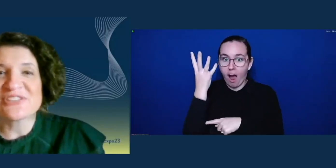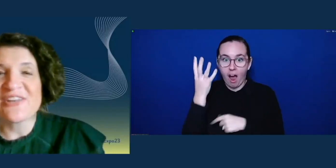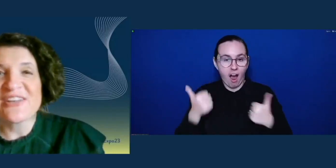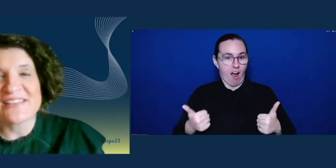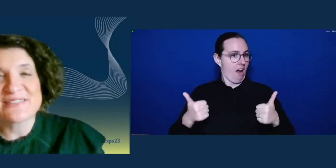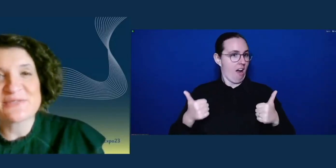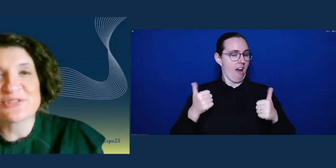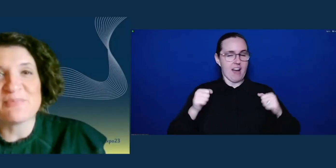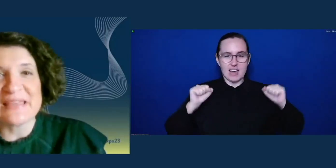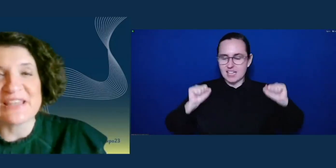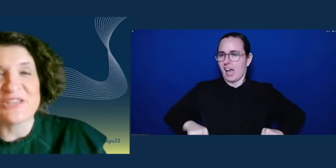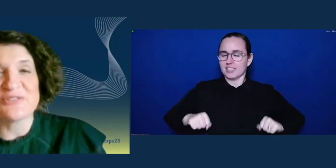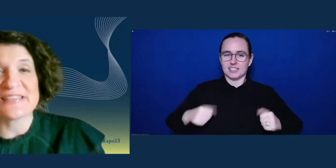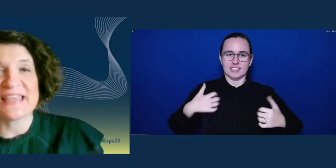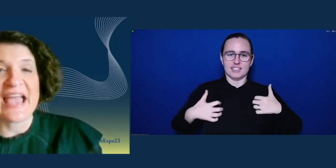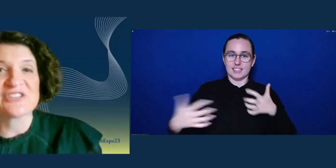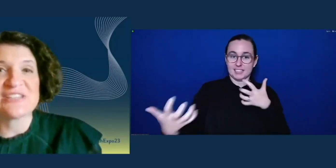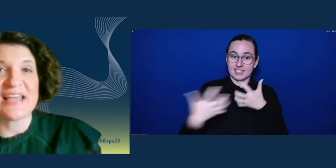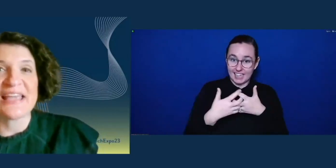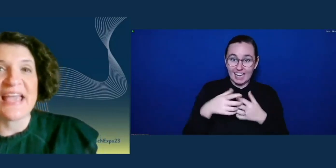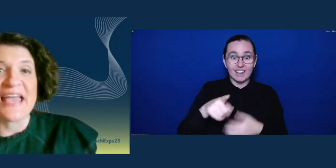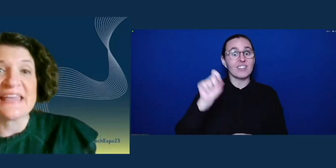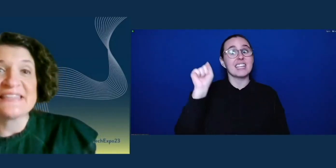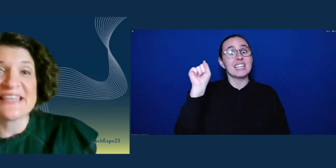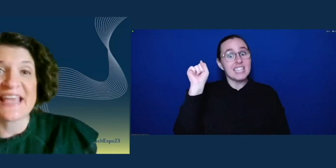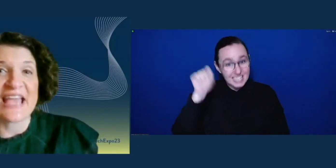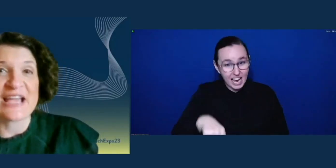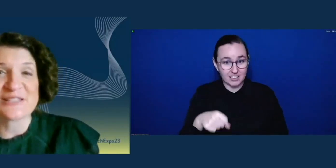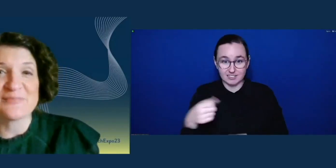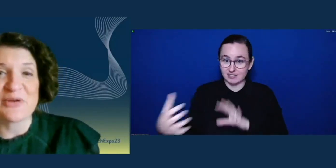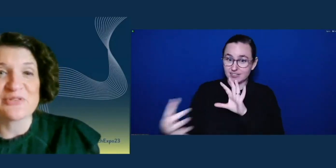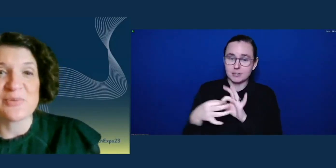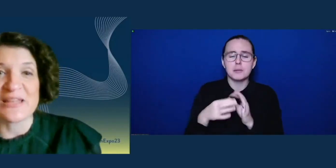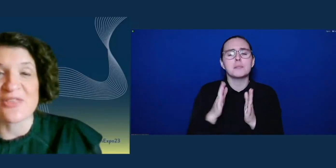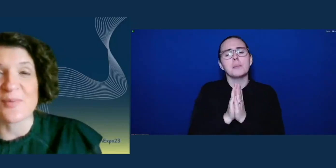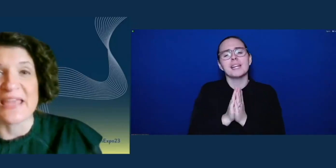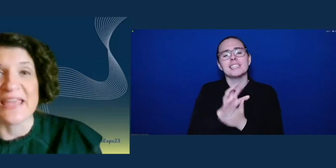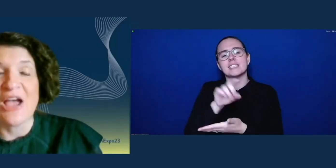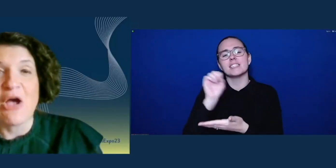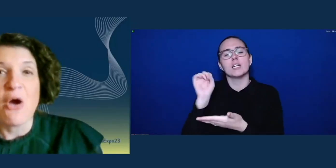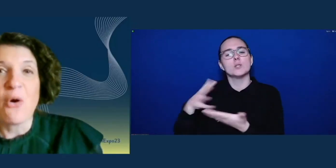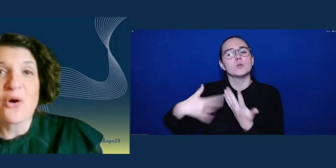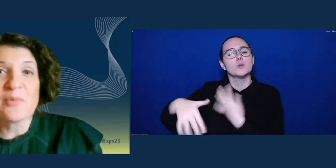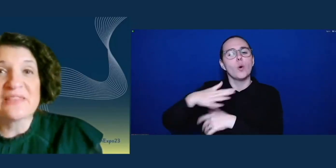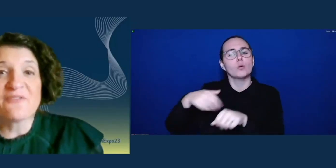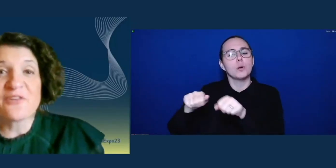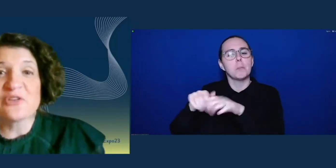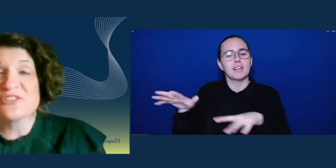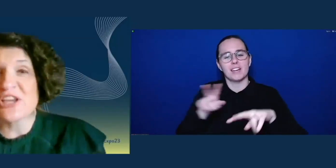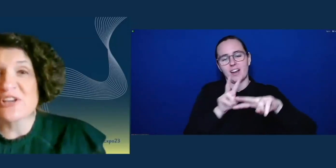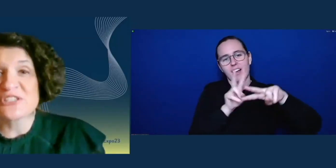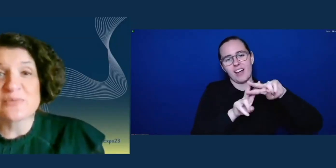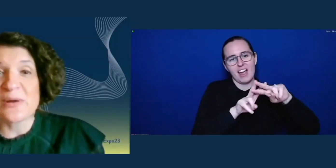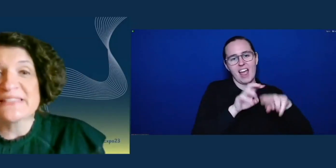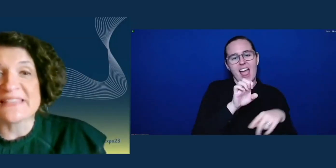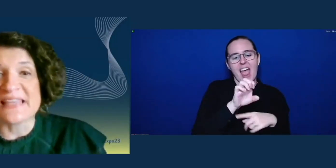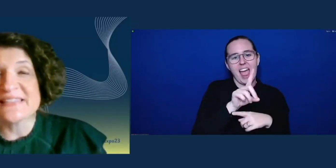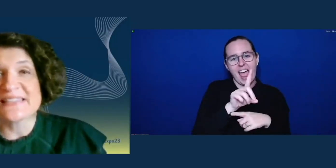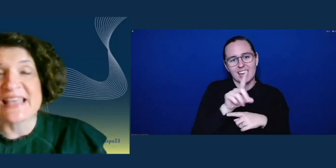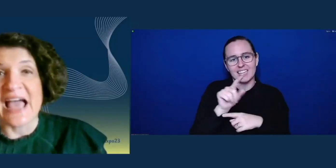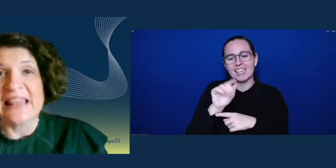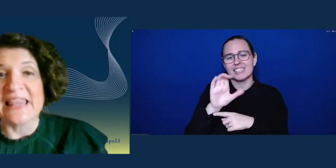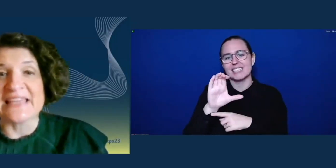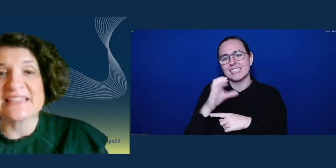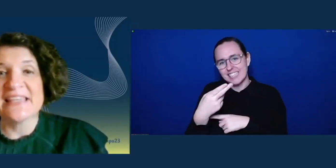to share it on social media using hashtag EdTech Expo 23, or we'd love for you to share just one